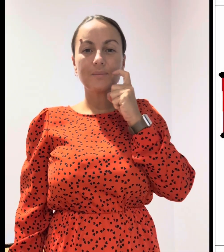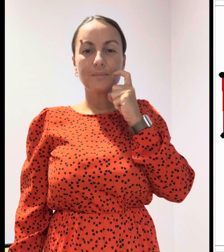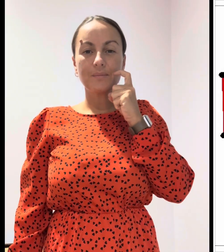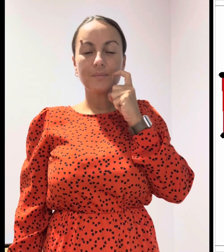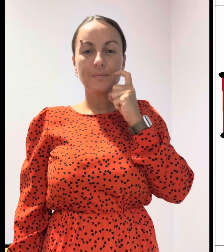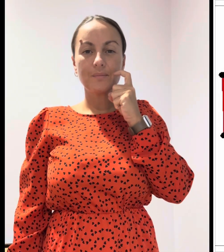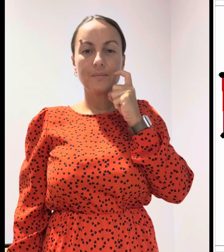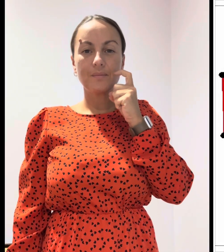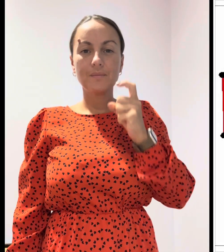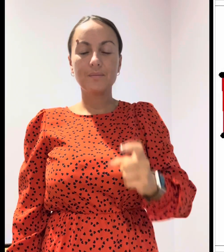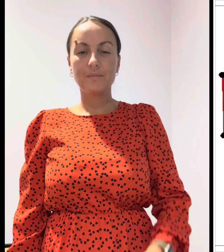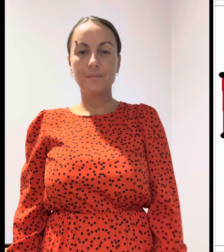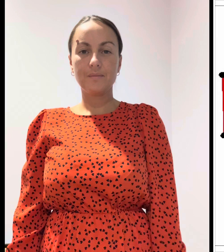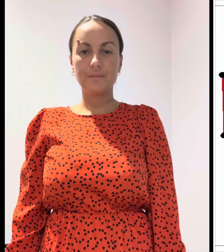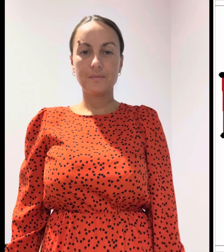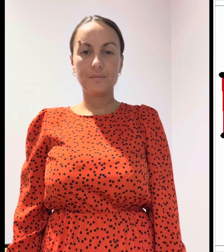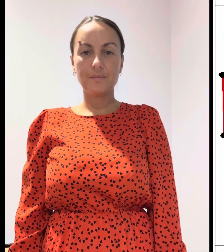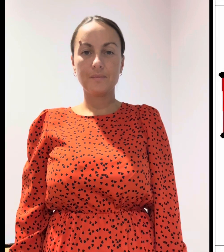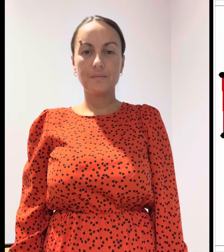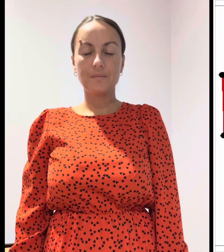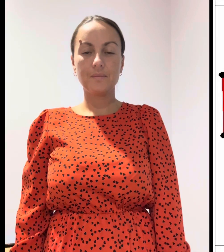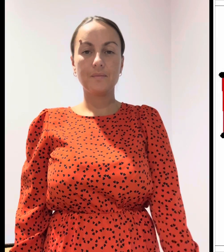Sweets,